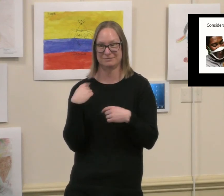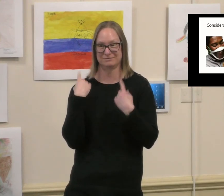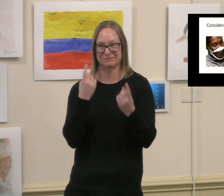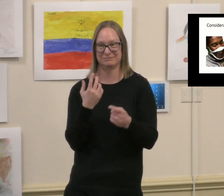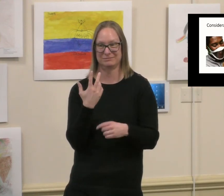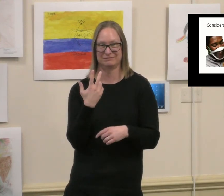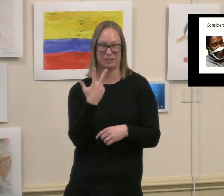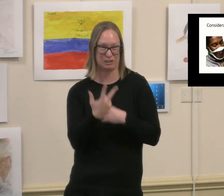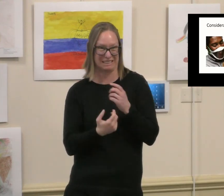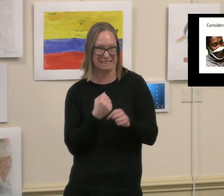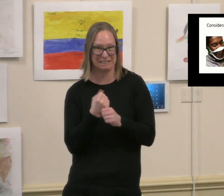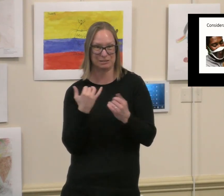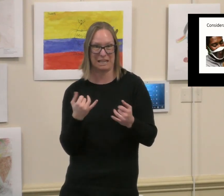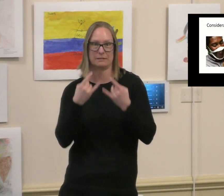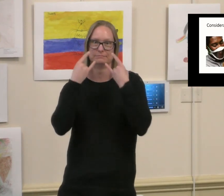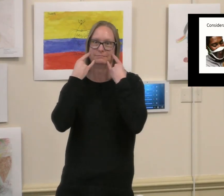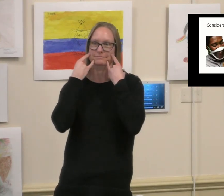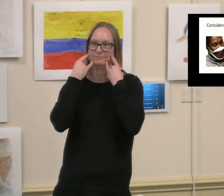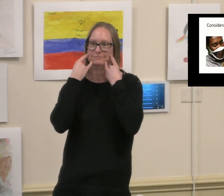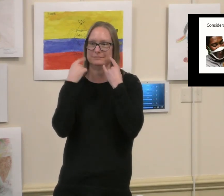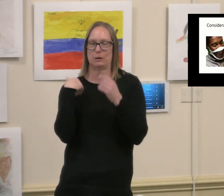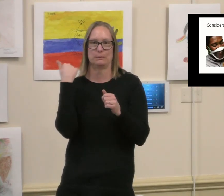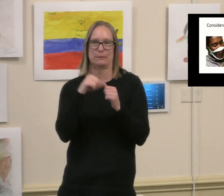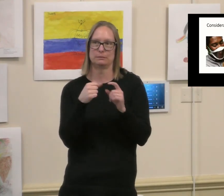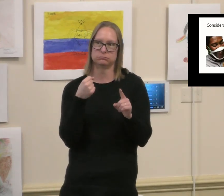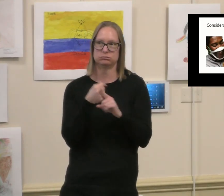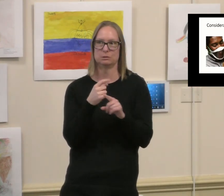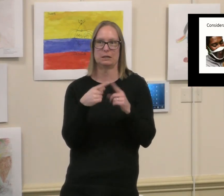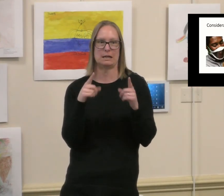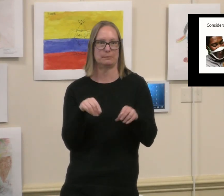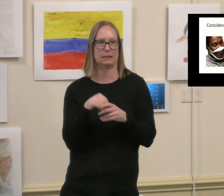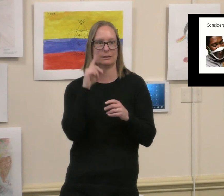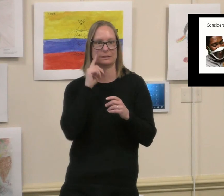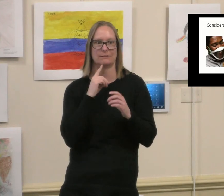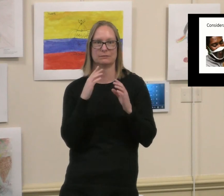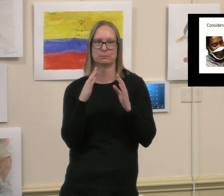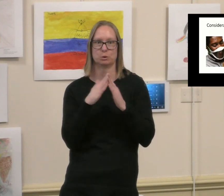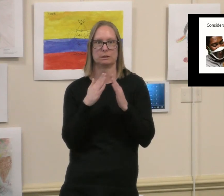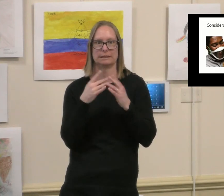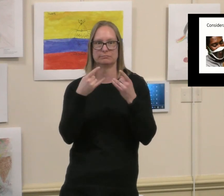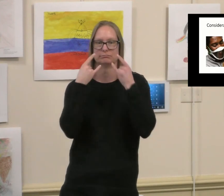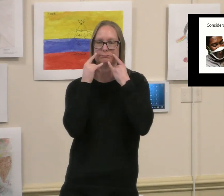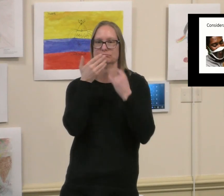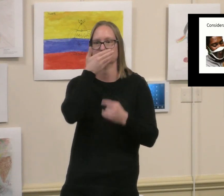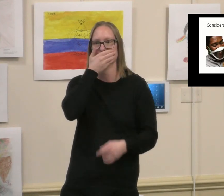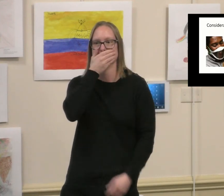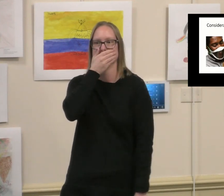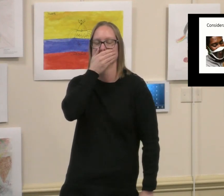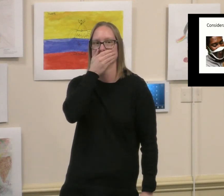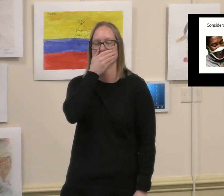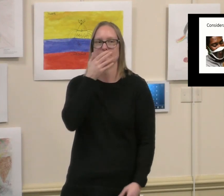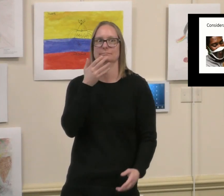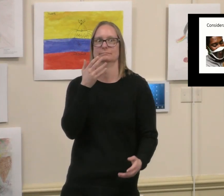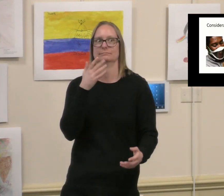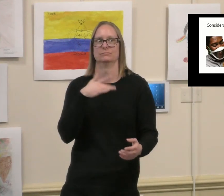So as we all know, we've been going on 3 years now with masks and coronavirus, and a lot of people in the deaf community have